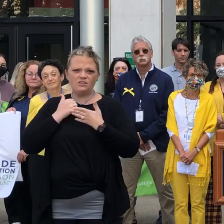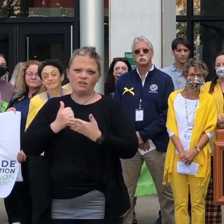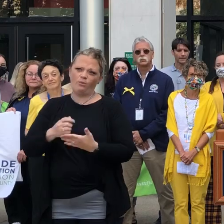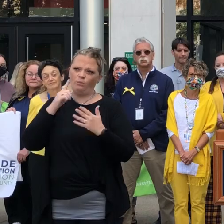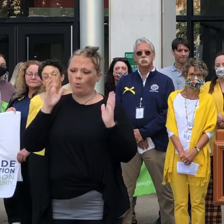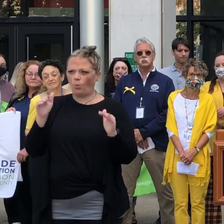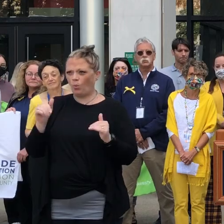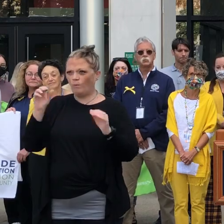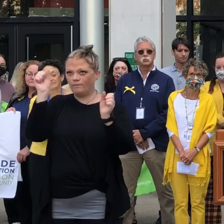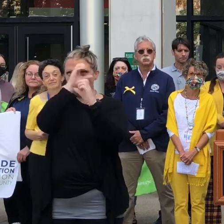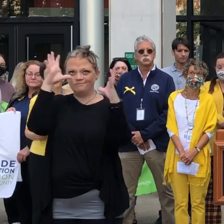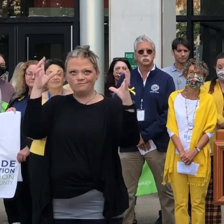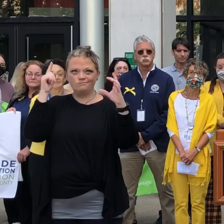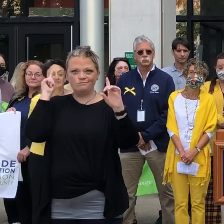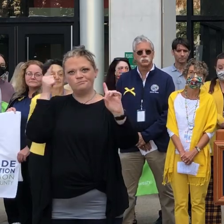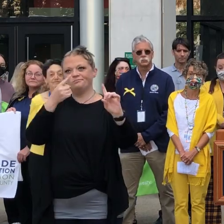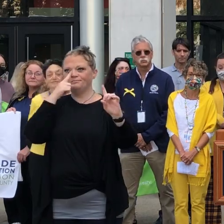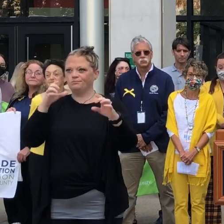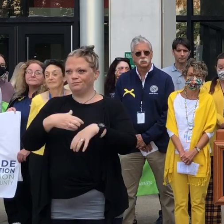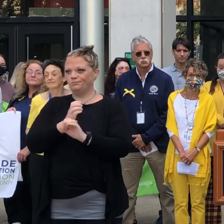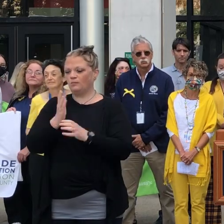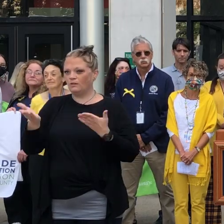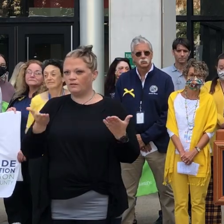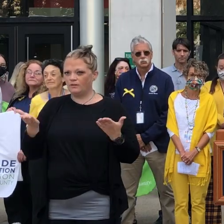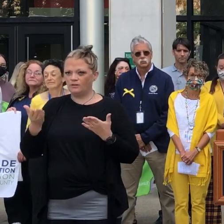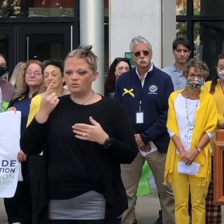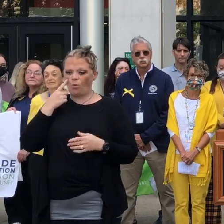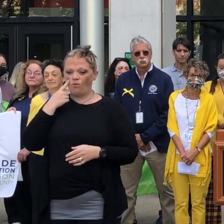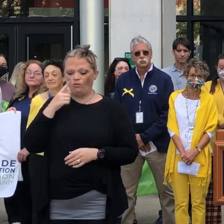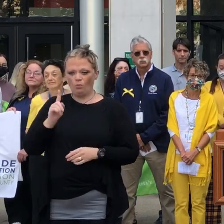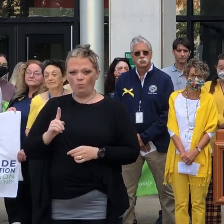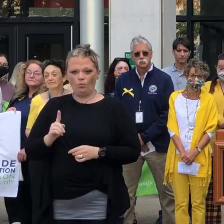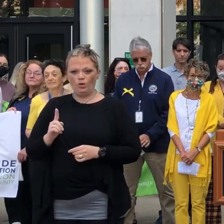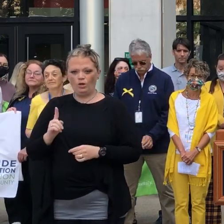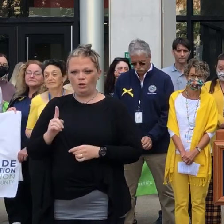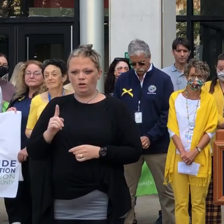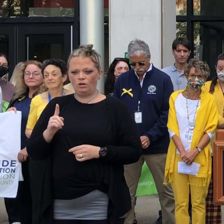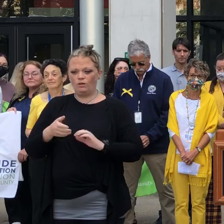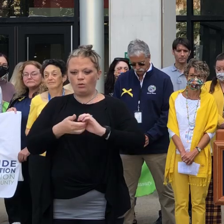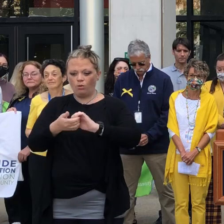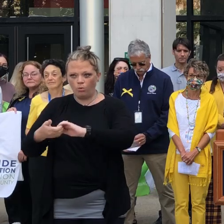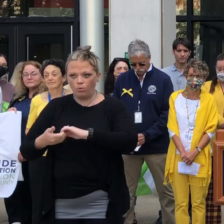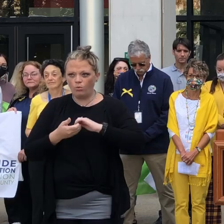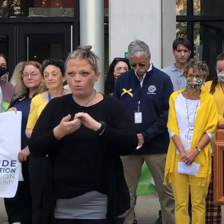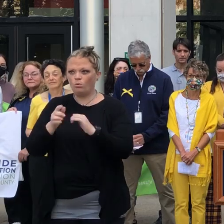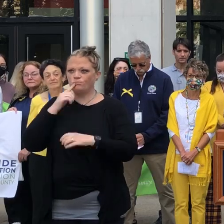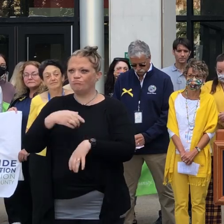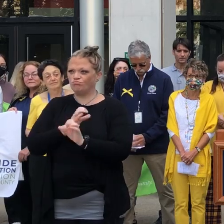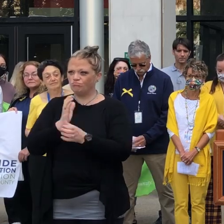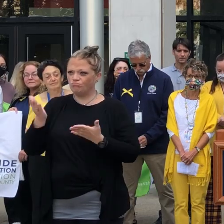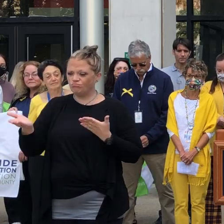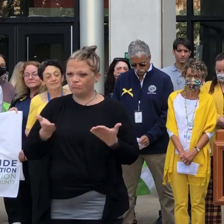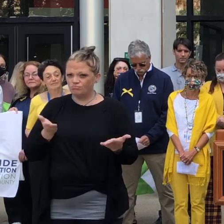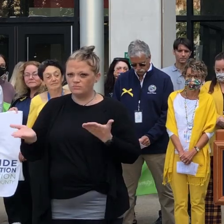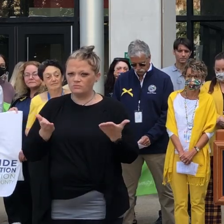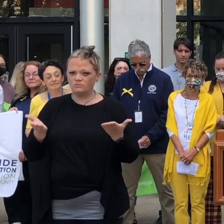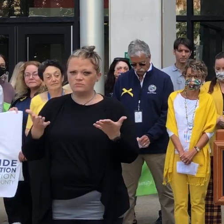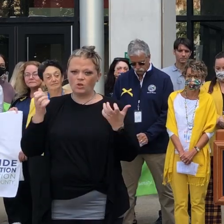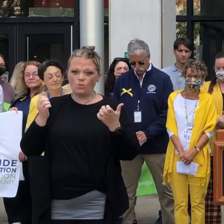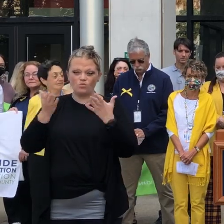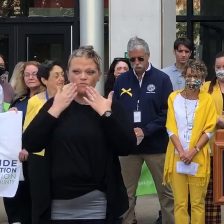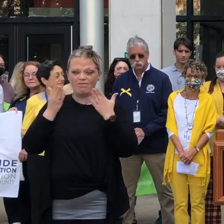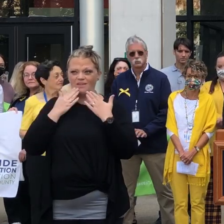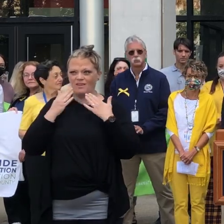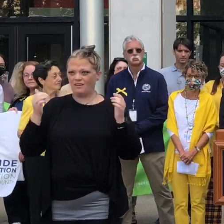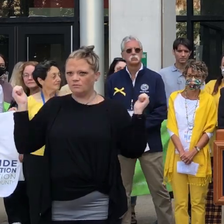hope, which is the vision of Crisis Services. So on behalf of the coalition, on behalf of Crisis Services, I want to thank